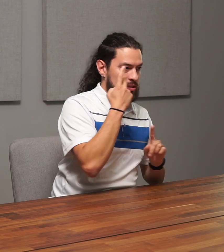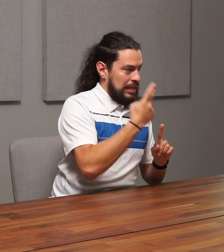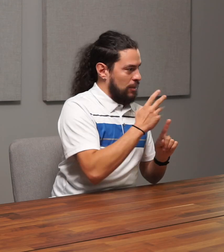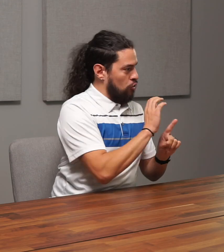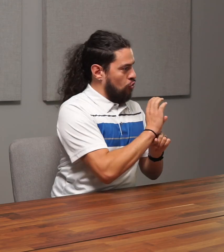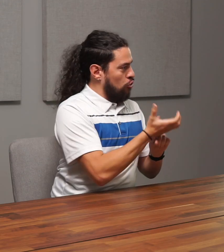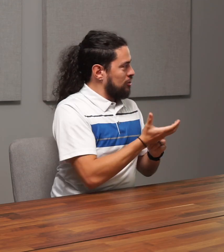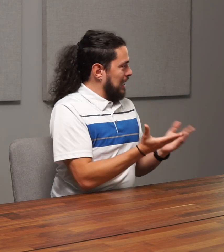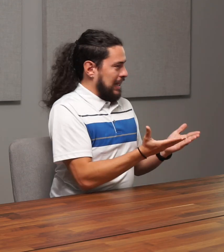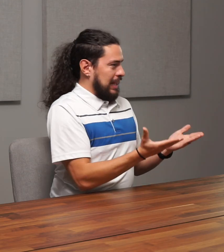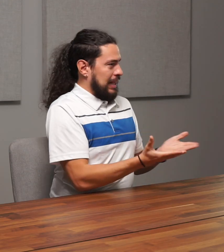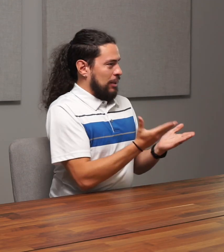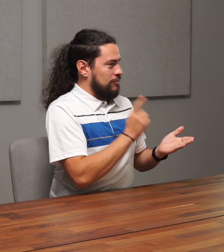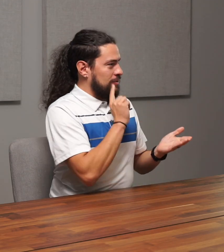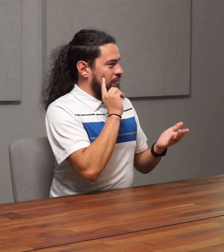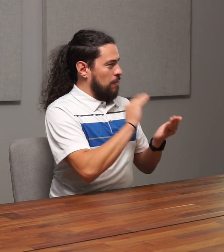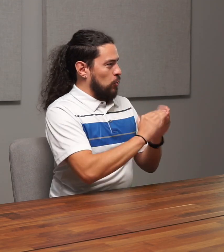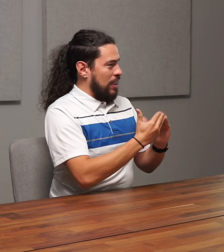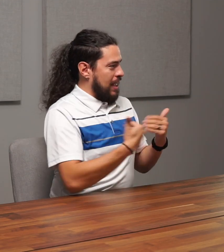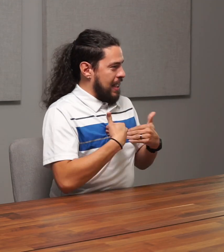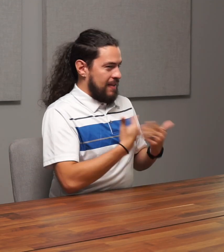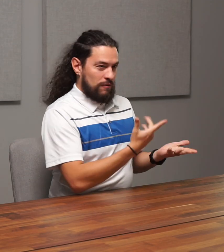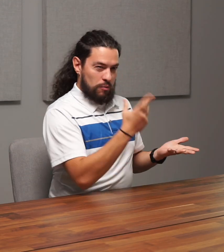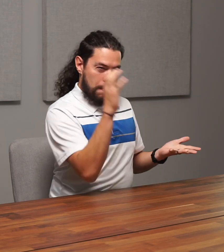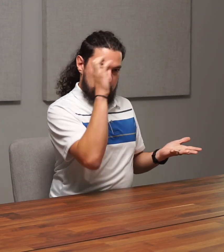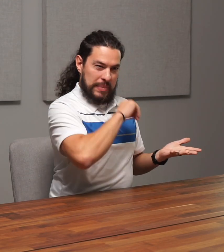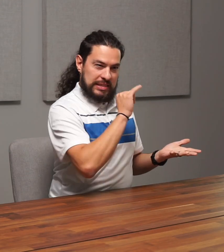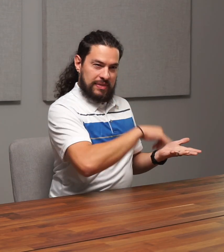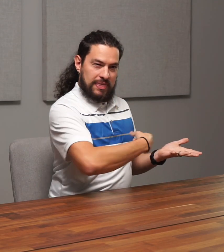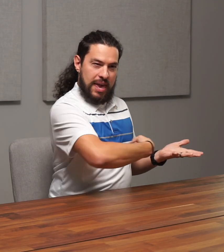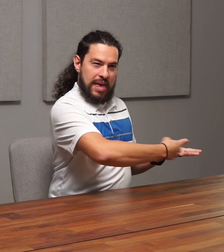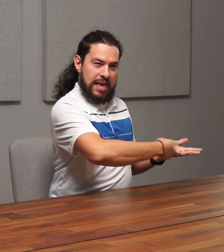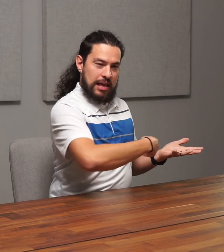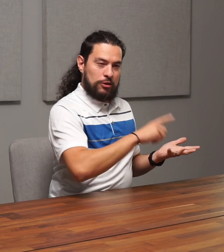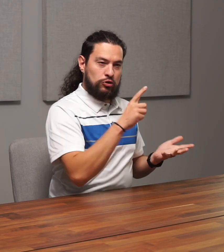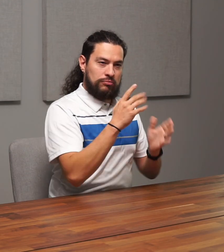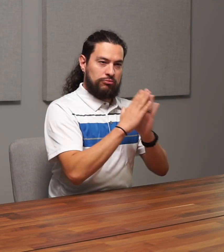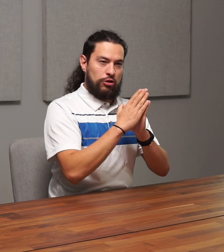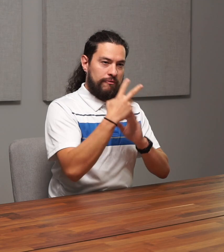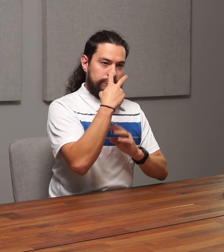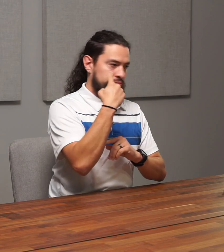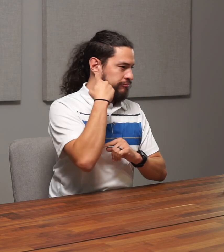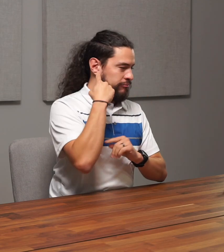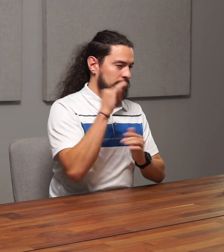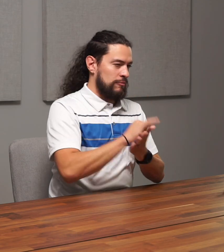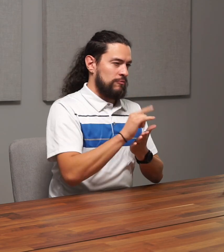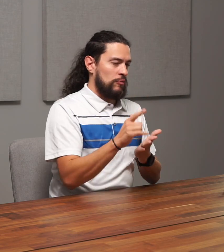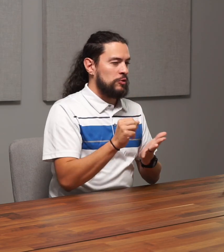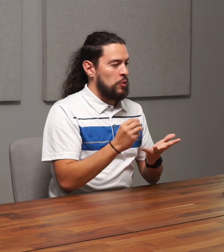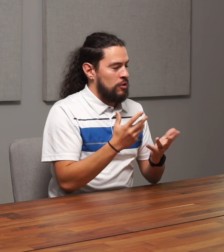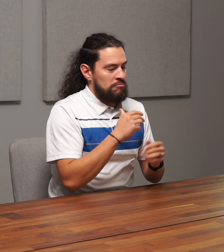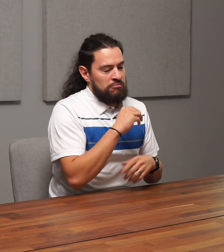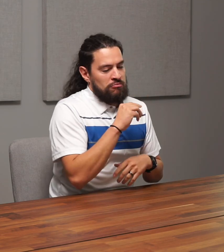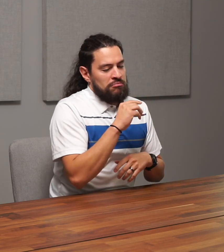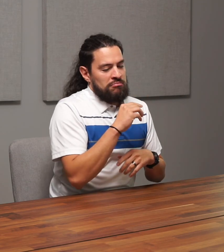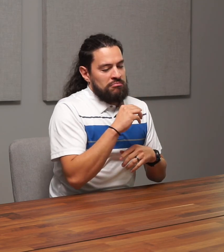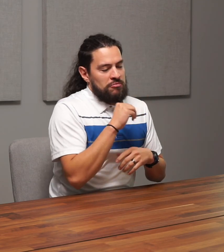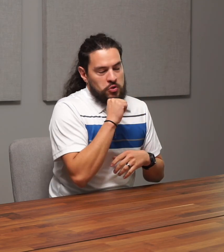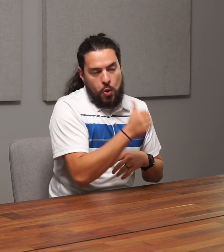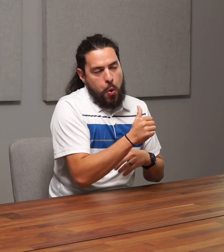that was pretty detrimental to them but here the deaf community has so much rich culture and a beautiful